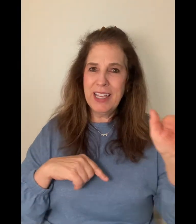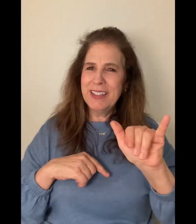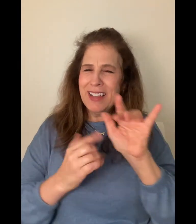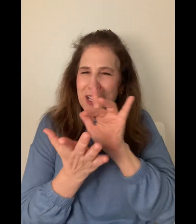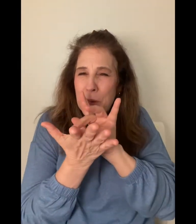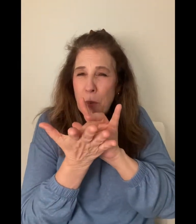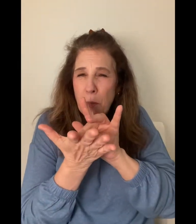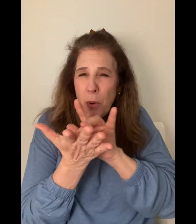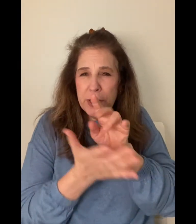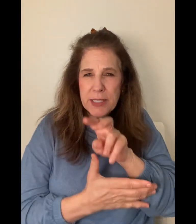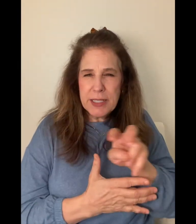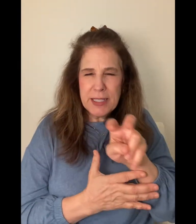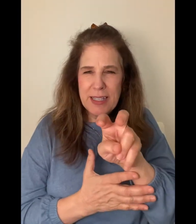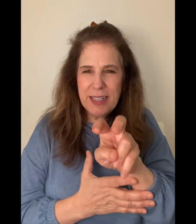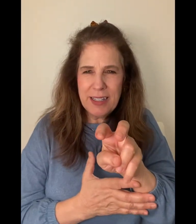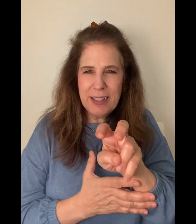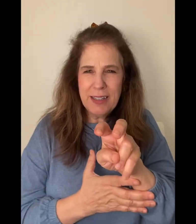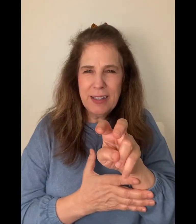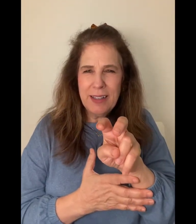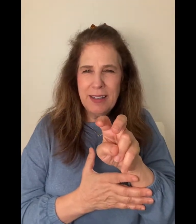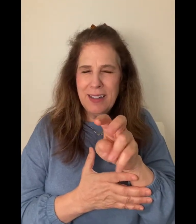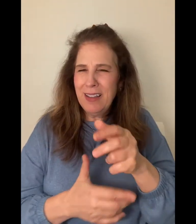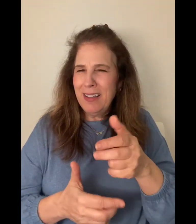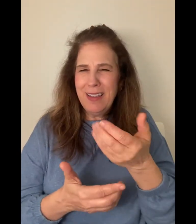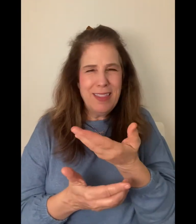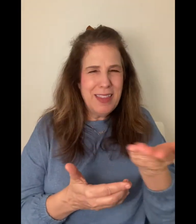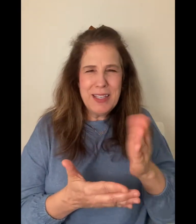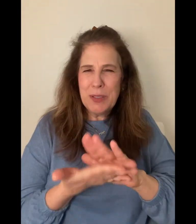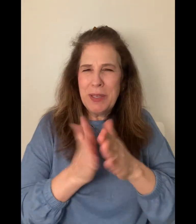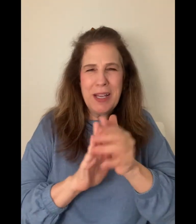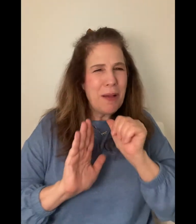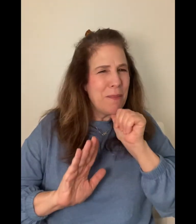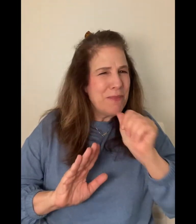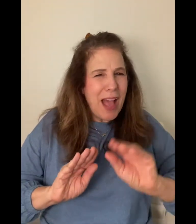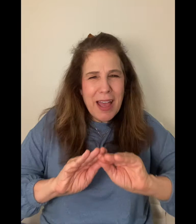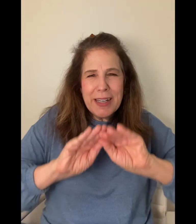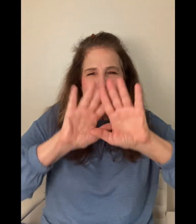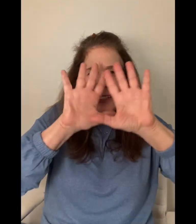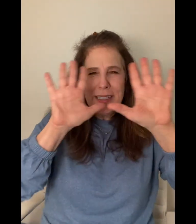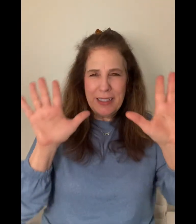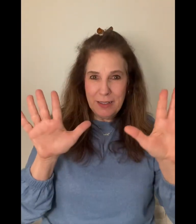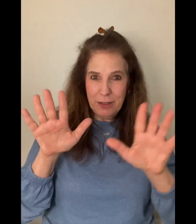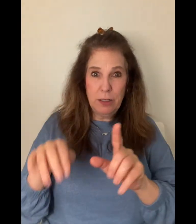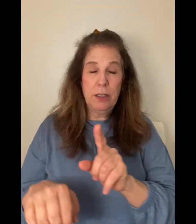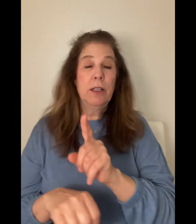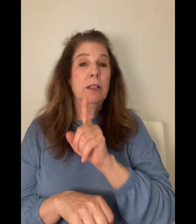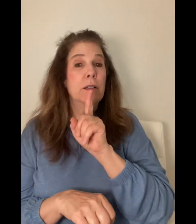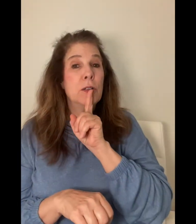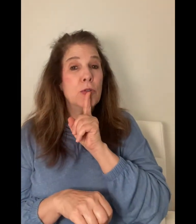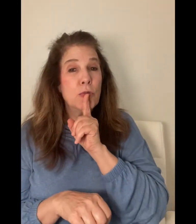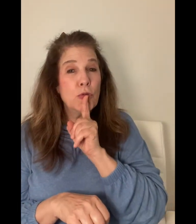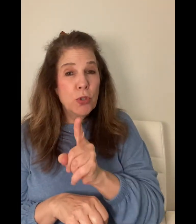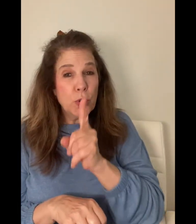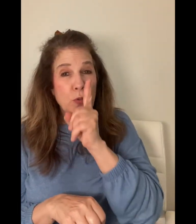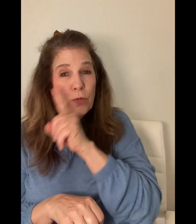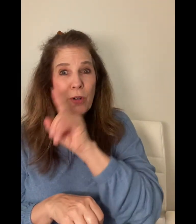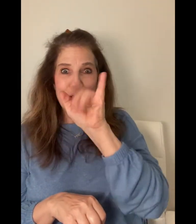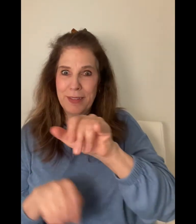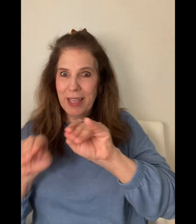that it's rude or shrewd or anything, because it's a baby. It's innocent. Only later, if you don't